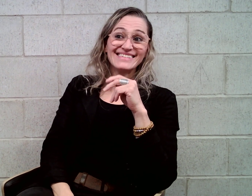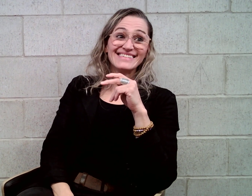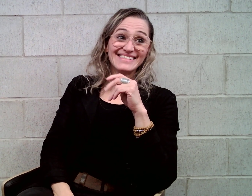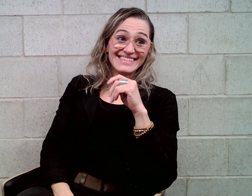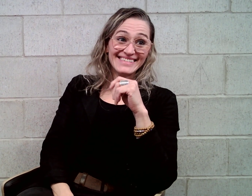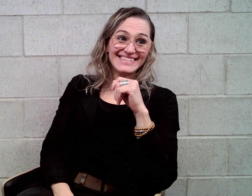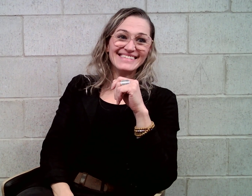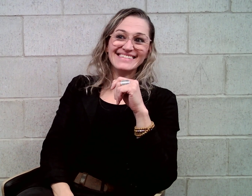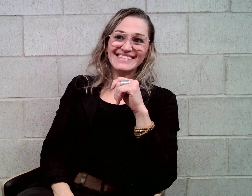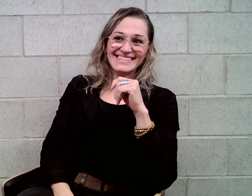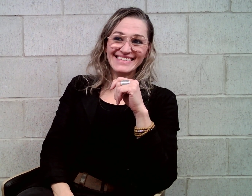bubbles, yeah.